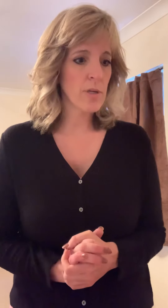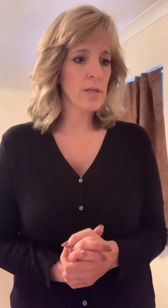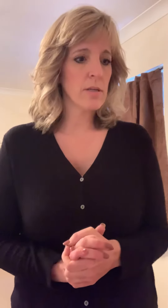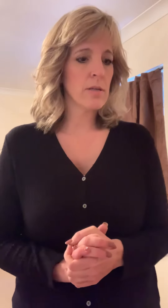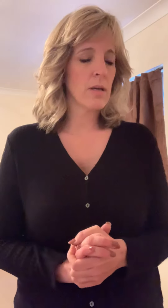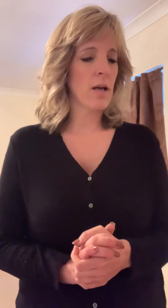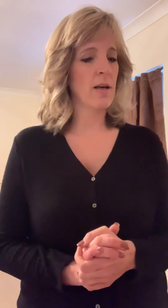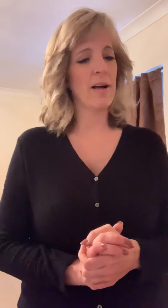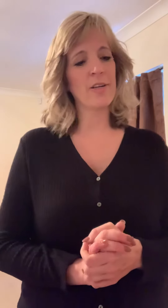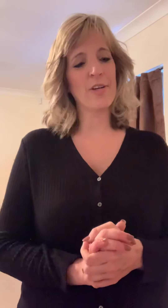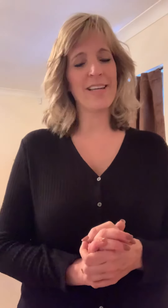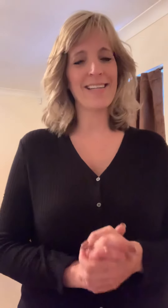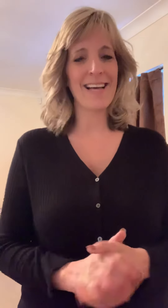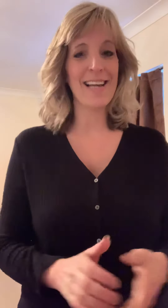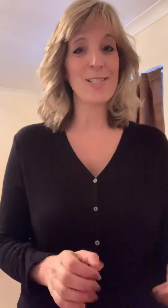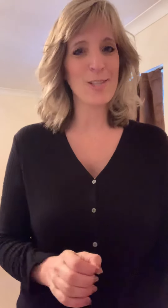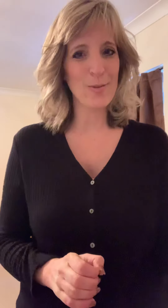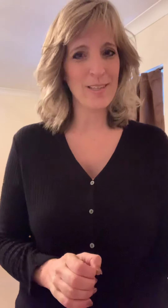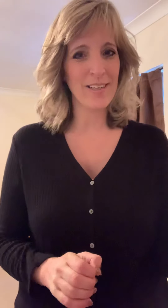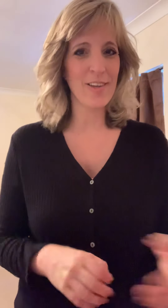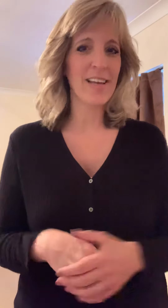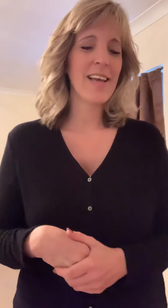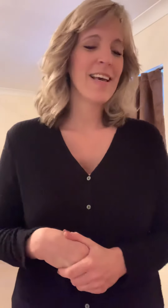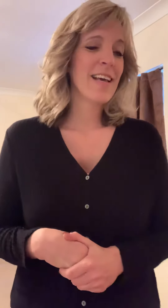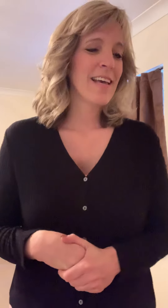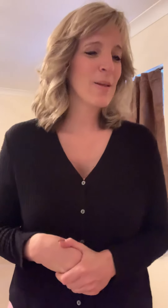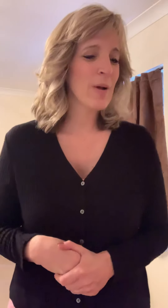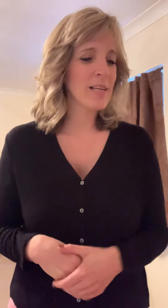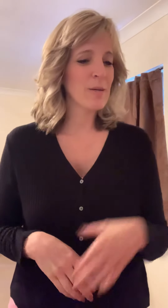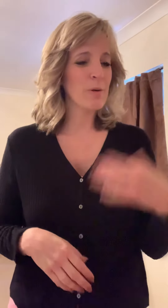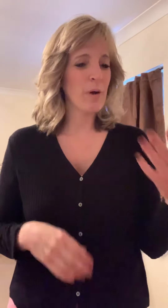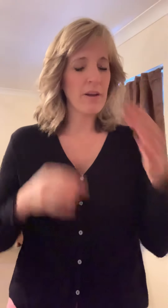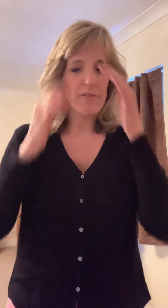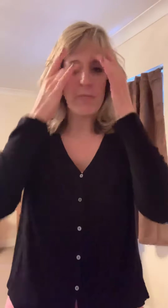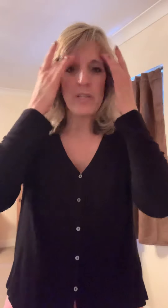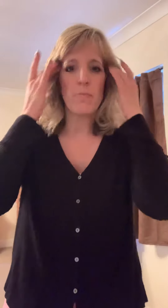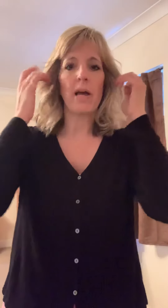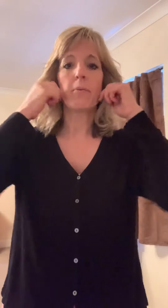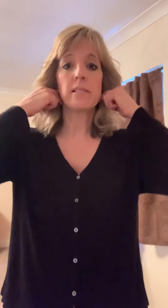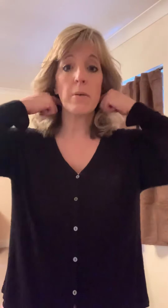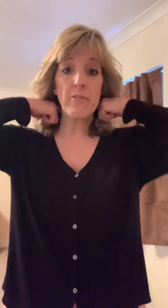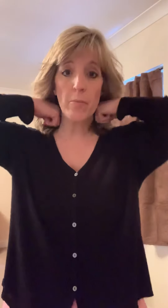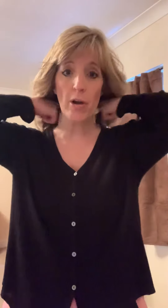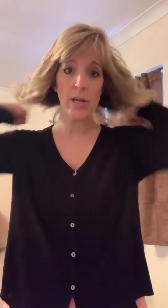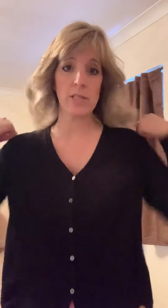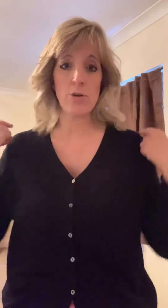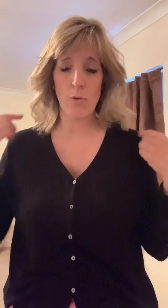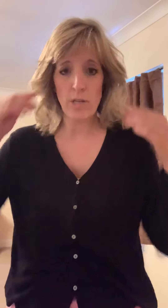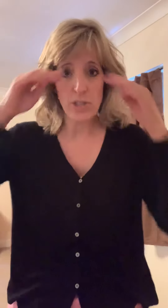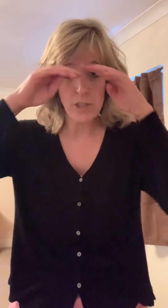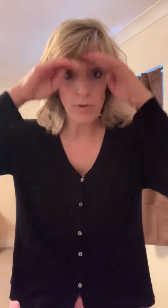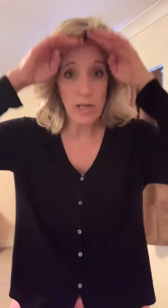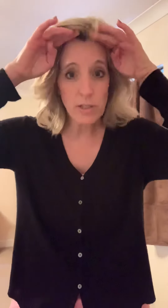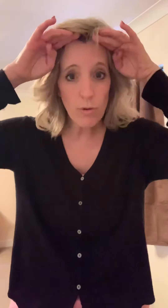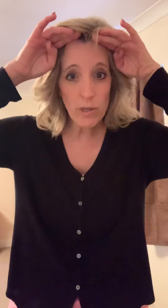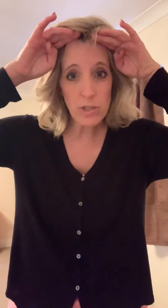hungry, I just saw the word hungry. Anyway, that require information back, but some of them are yes/no questions. So yes/no questions go